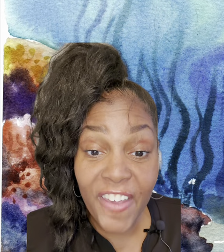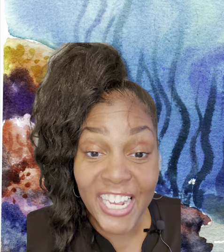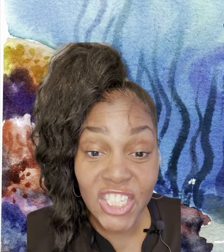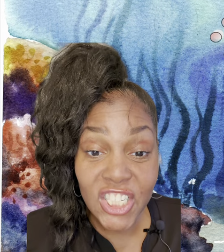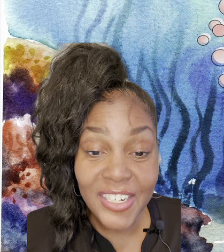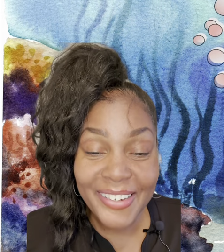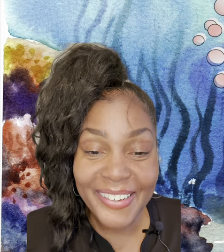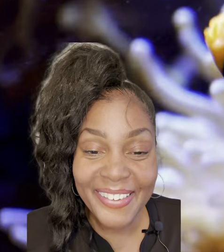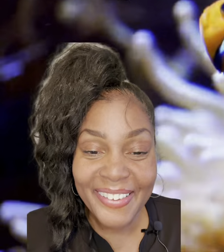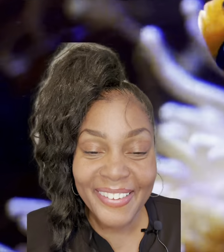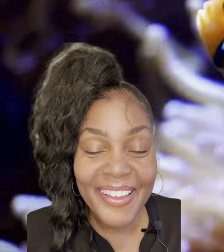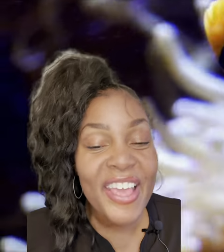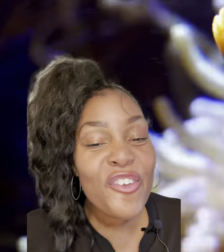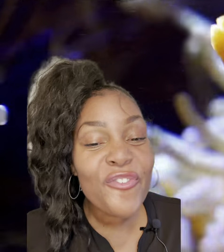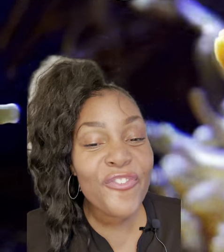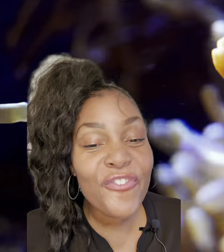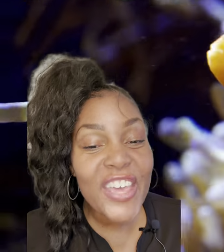Fish.